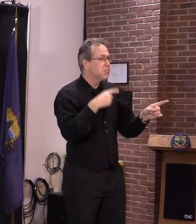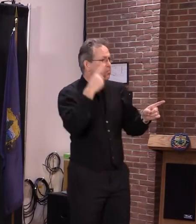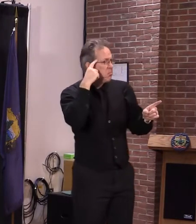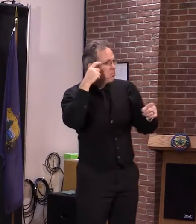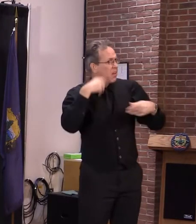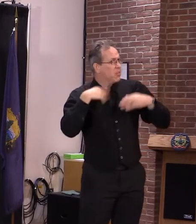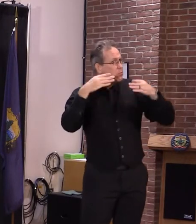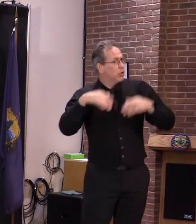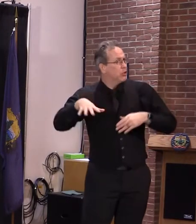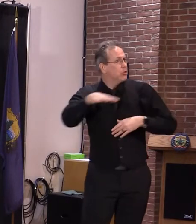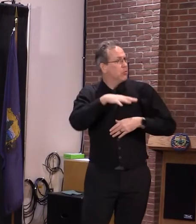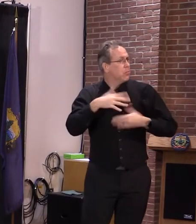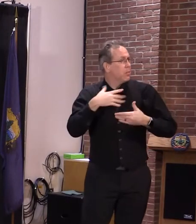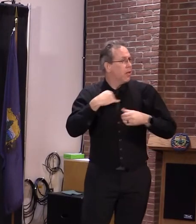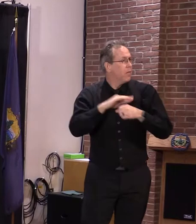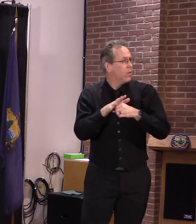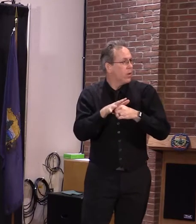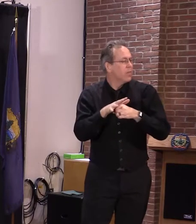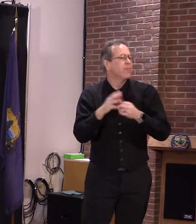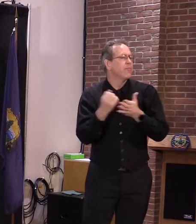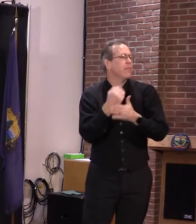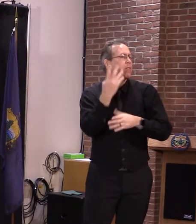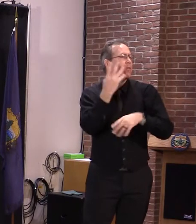school if they test negative each day.